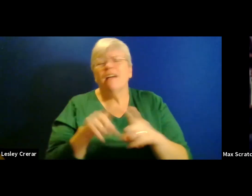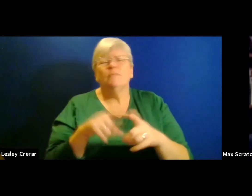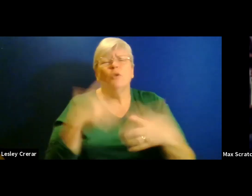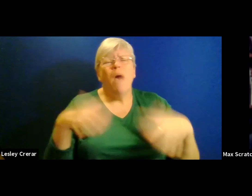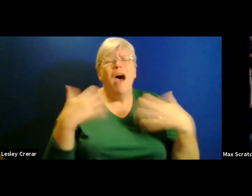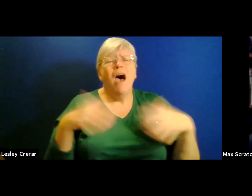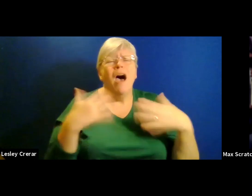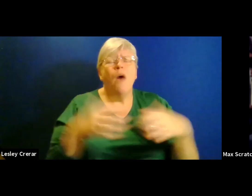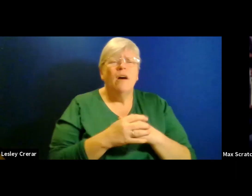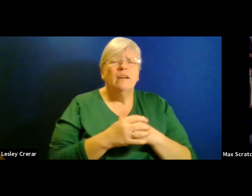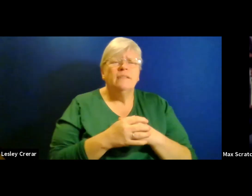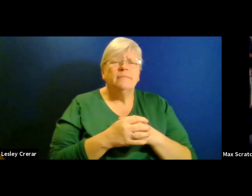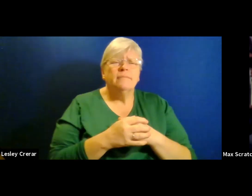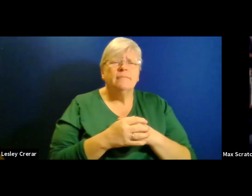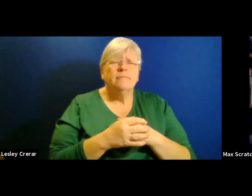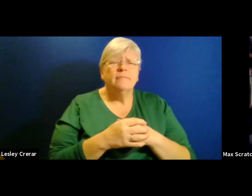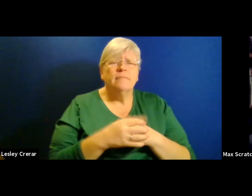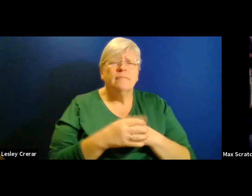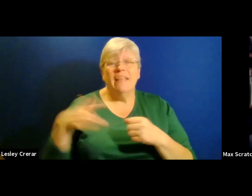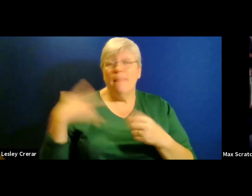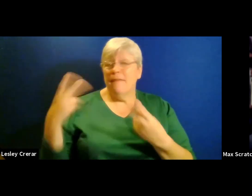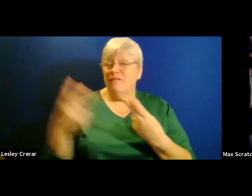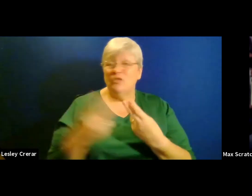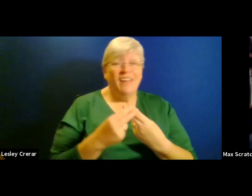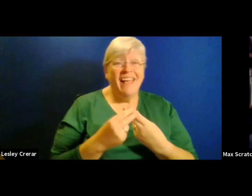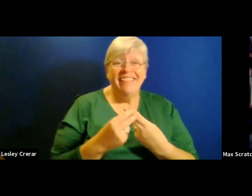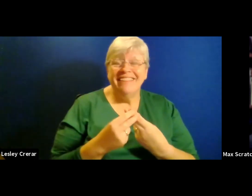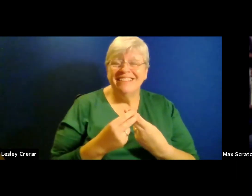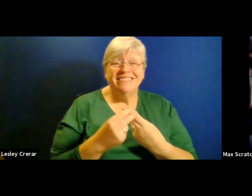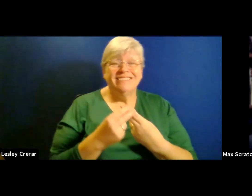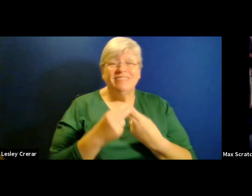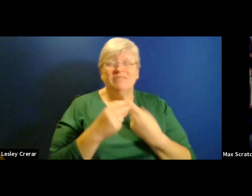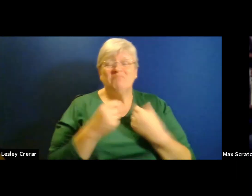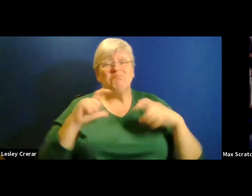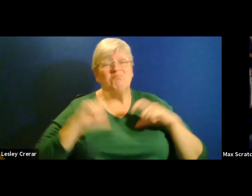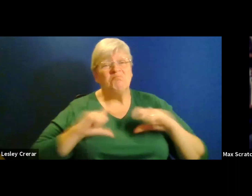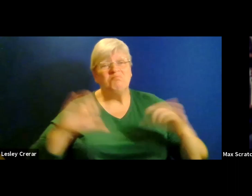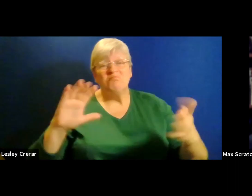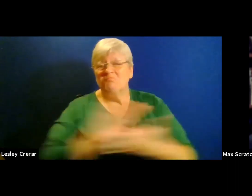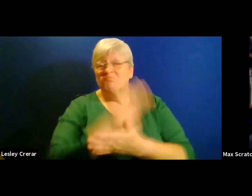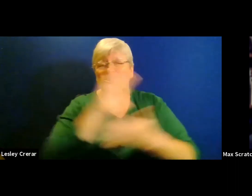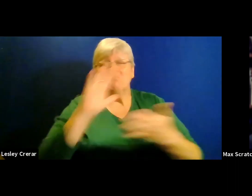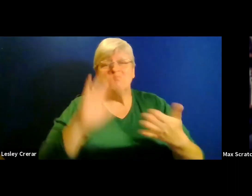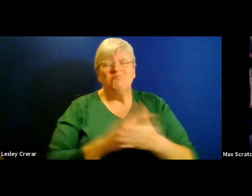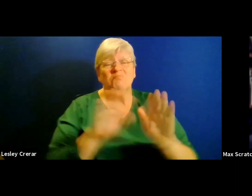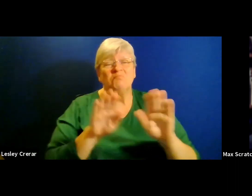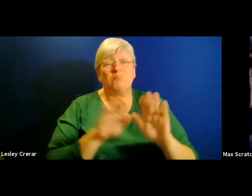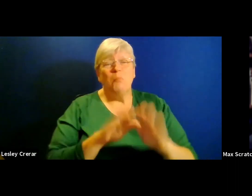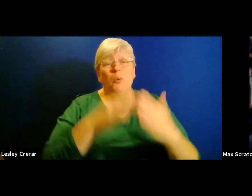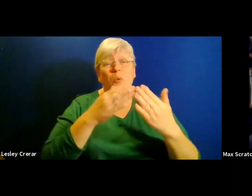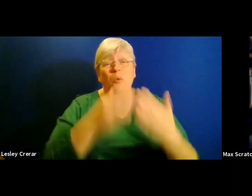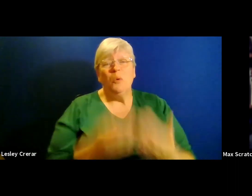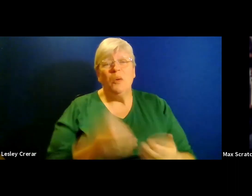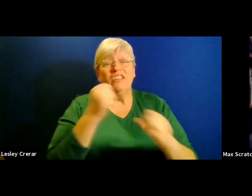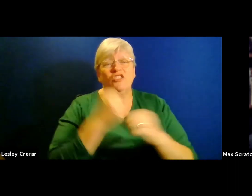tongue. And so they live together in a cozy contentment, their very own book-lined gingerbread